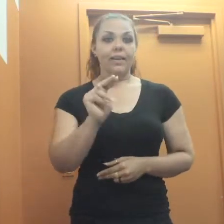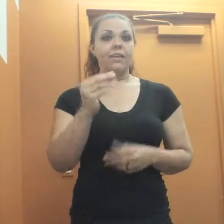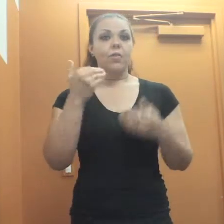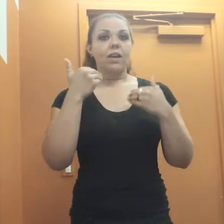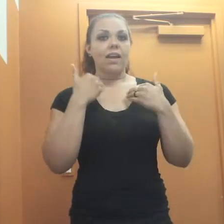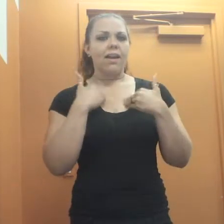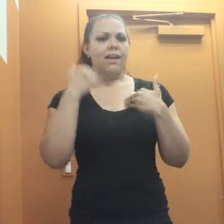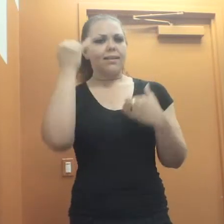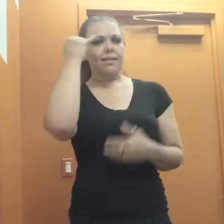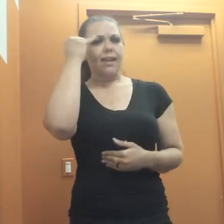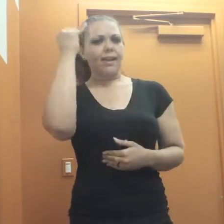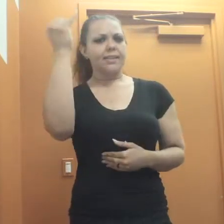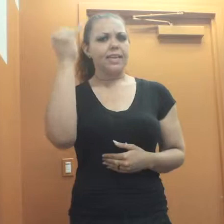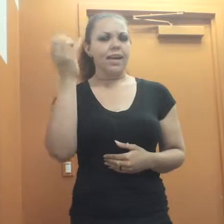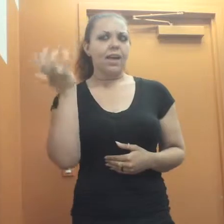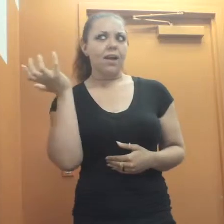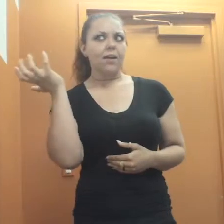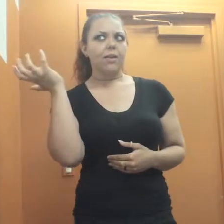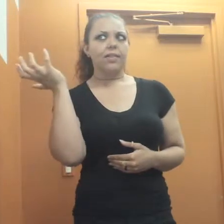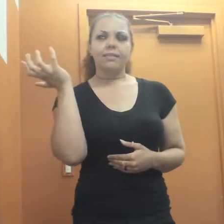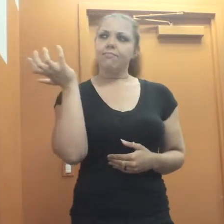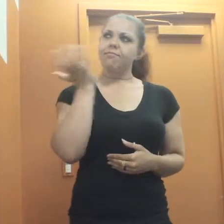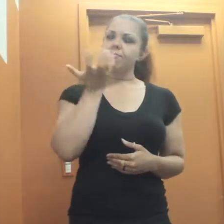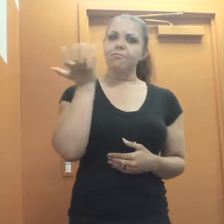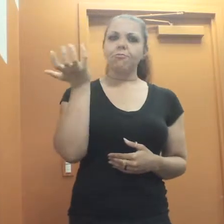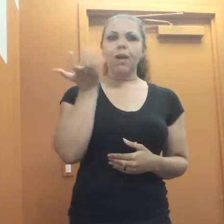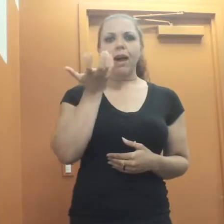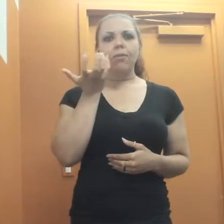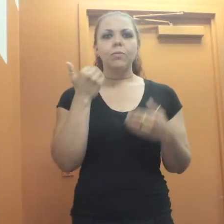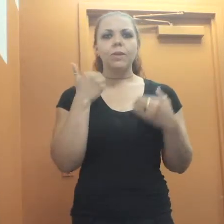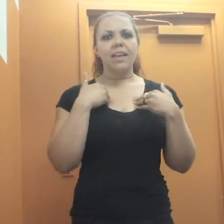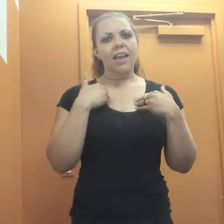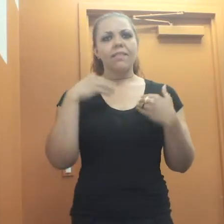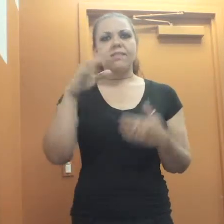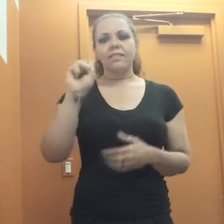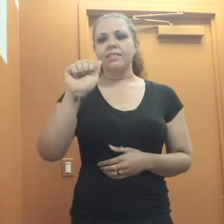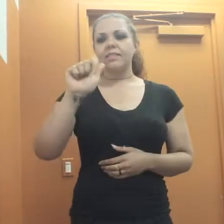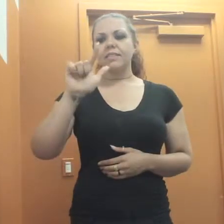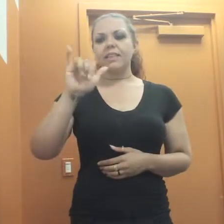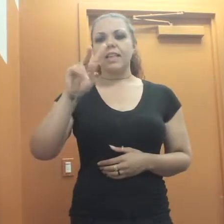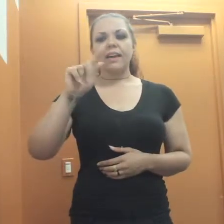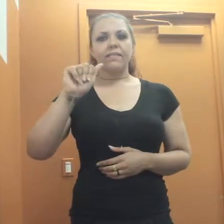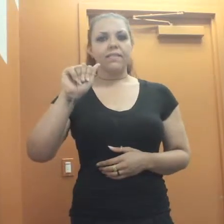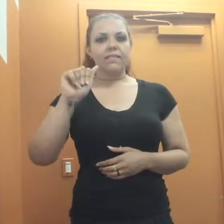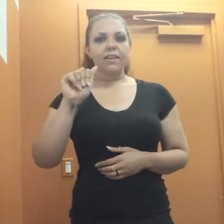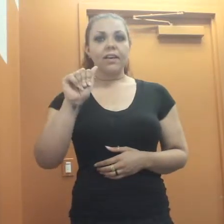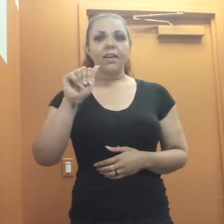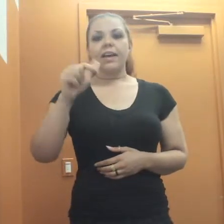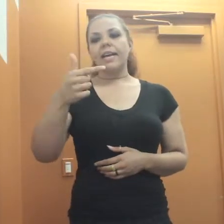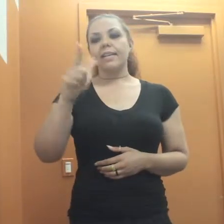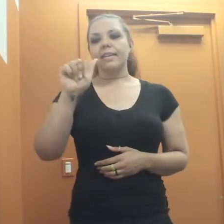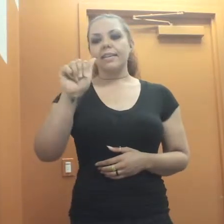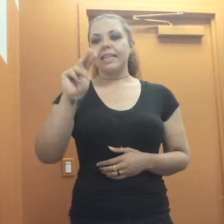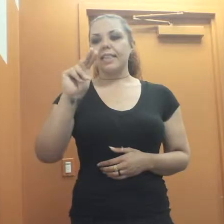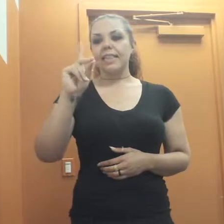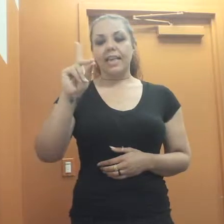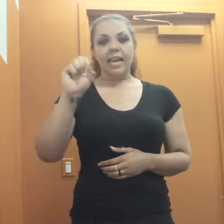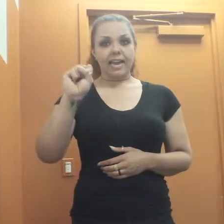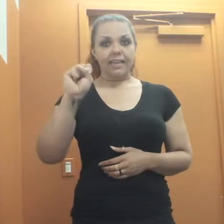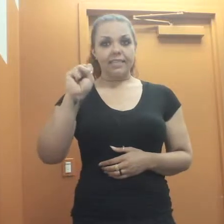were saliva glands in the bottom and also in the top of our mouth. That was strange. I never